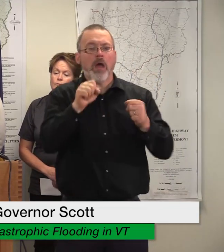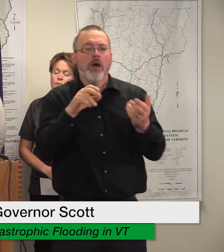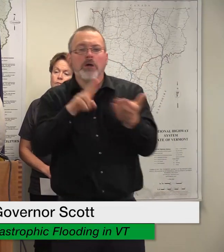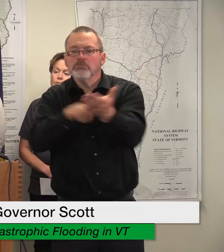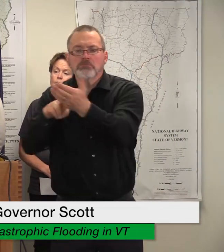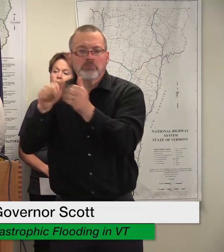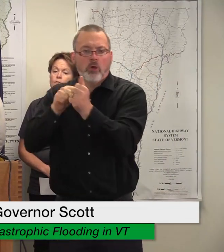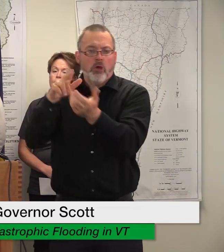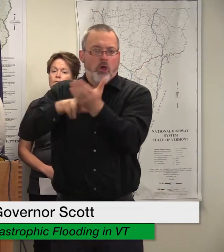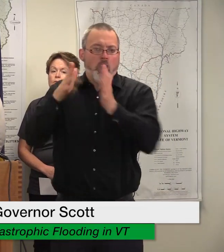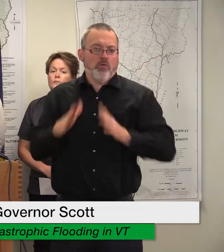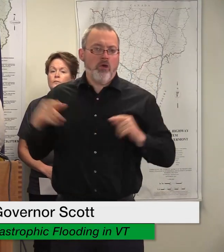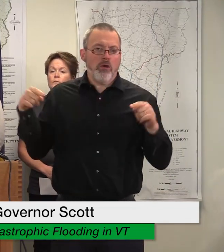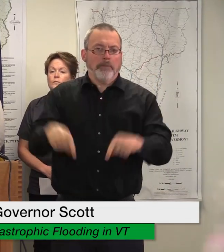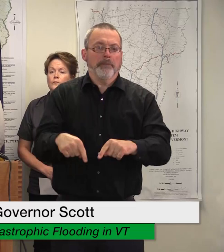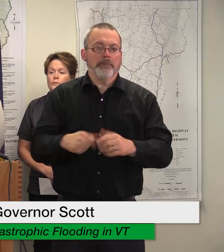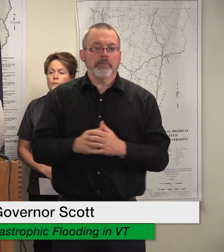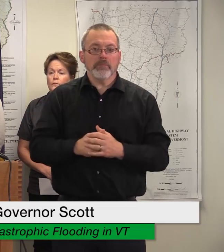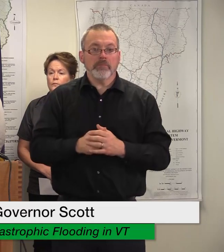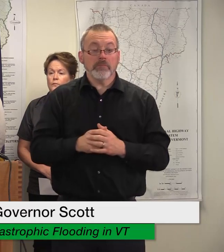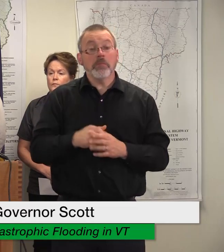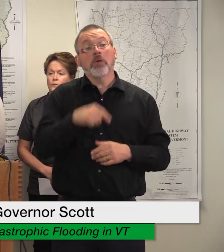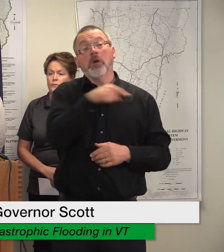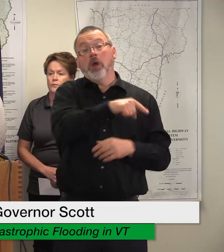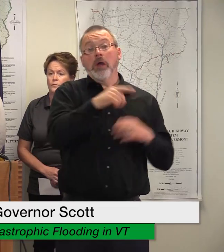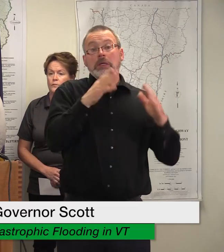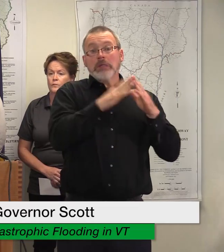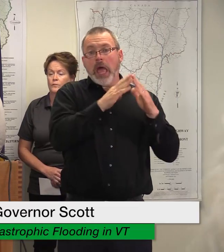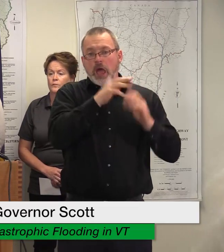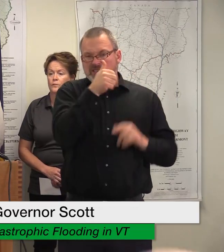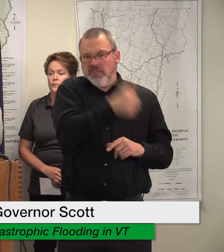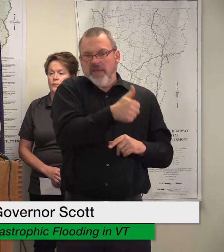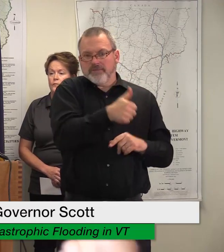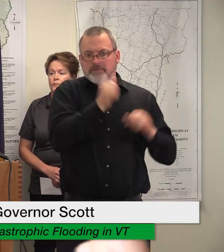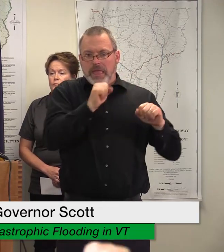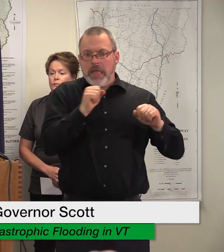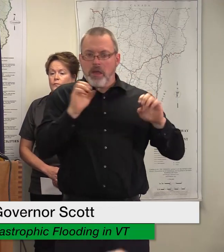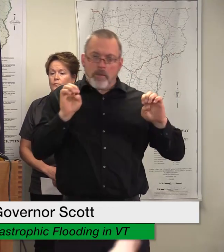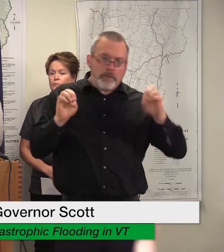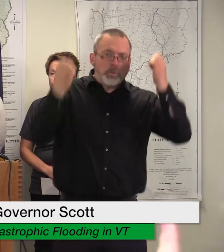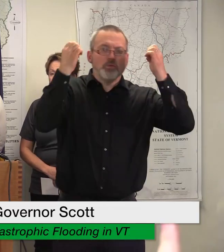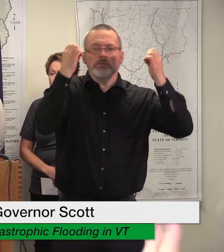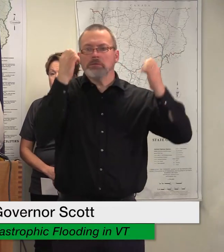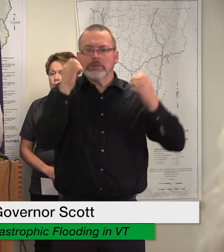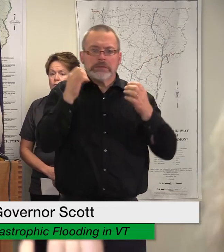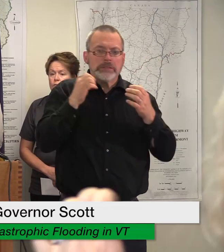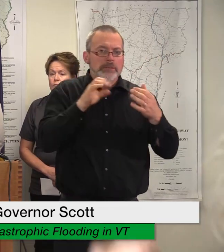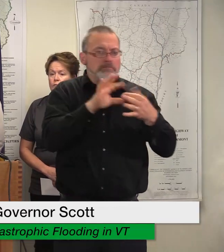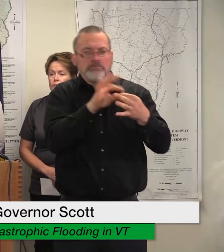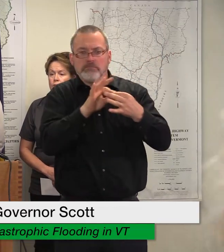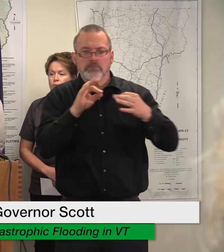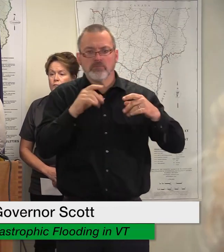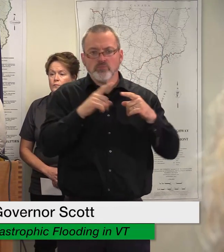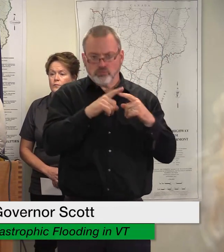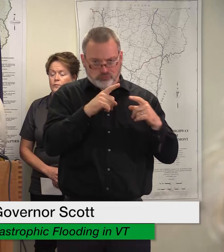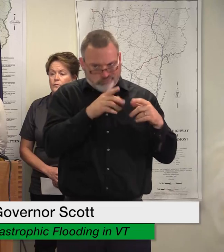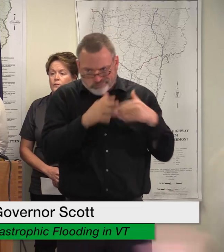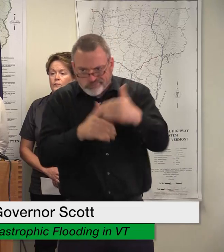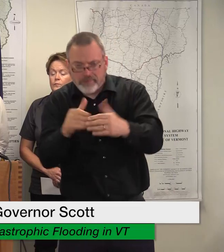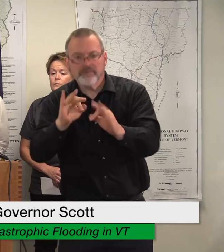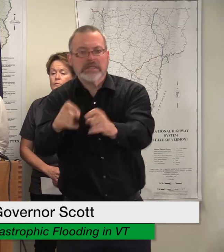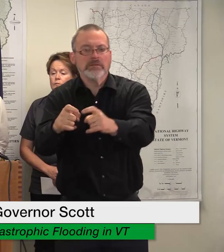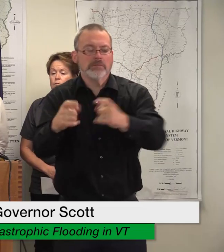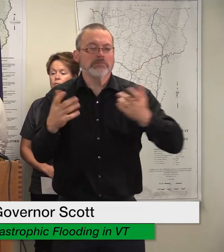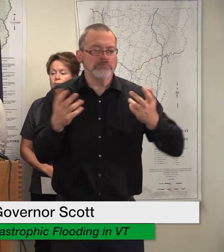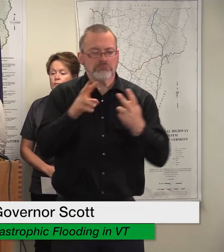Alternatively, towns have the authority to implement emergency protective measures to protect public infrastructure and public safety. And there